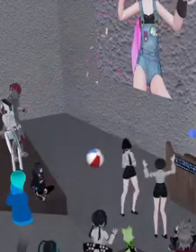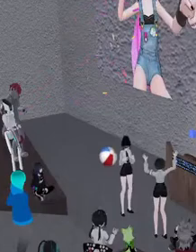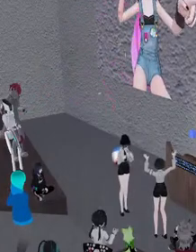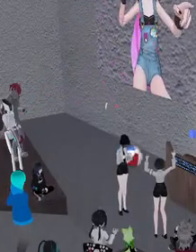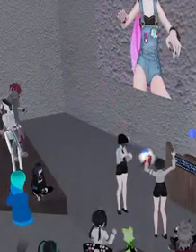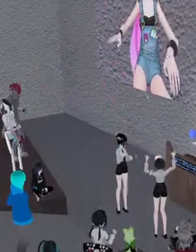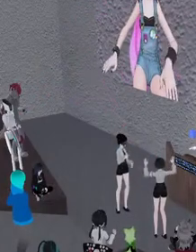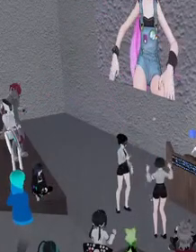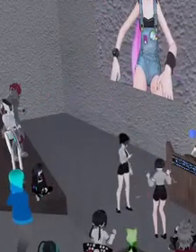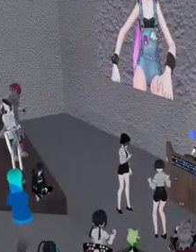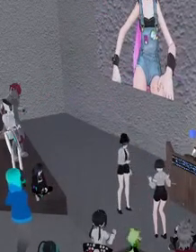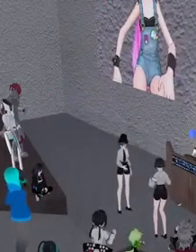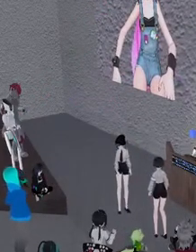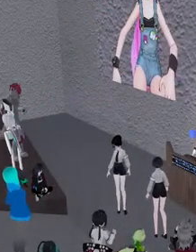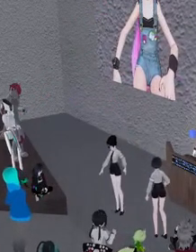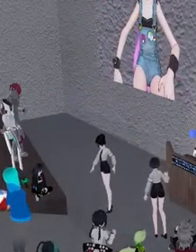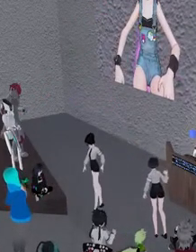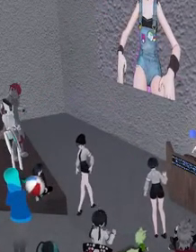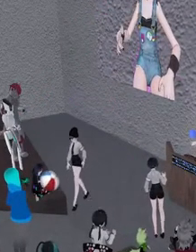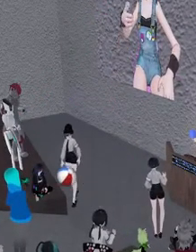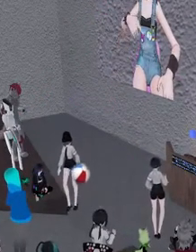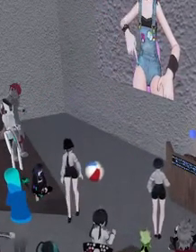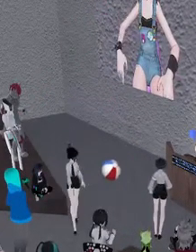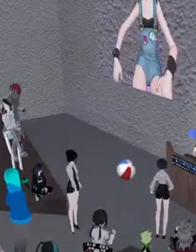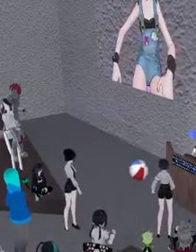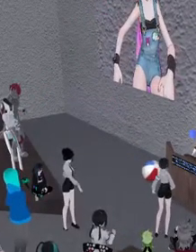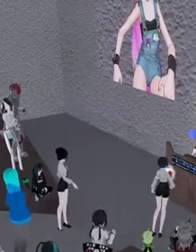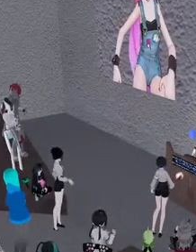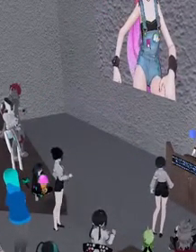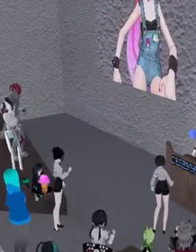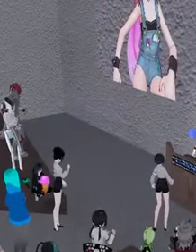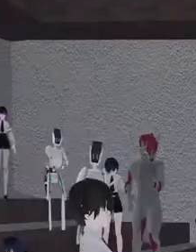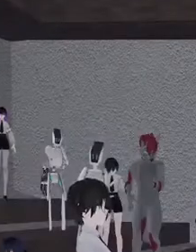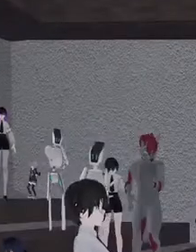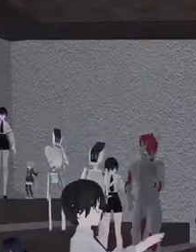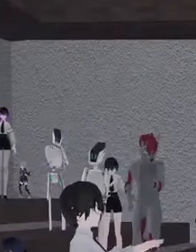Aha! Big Pancakes wins. You go after.